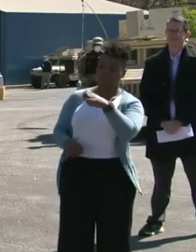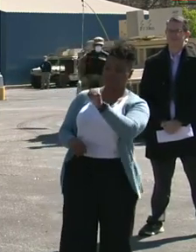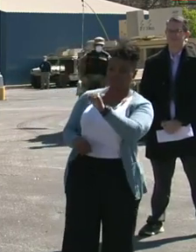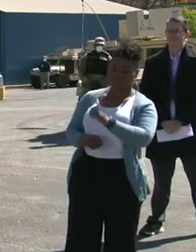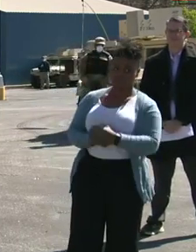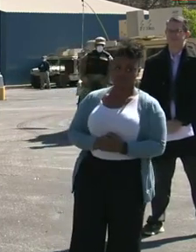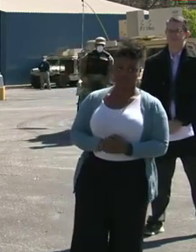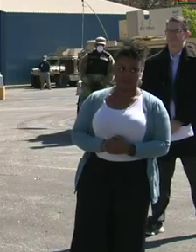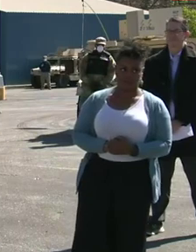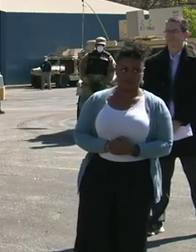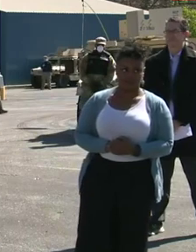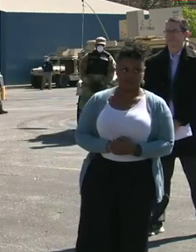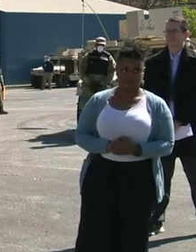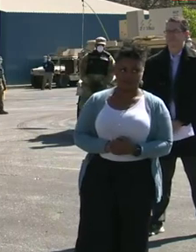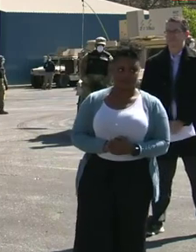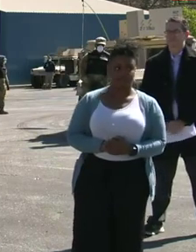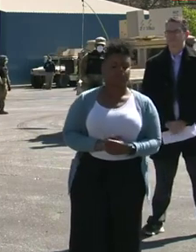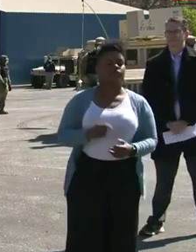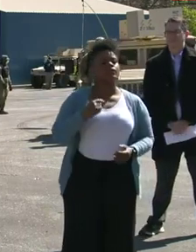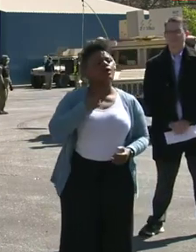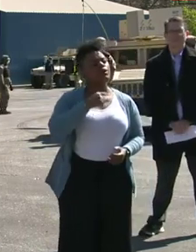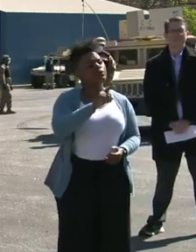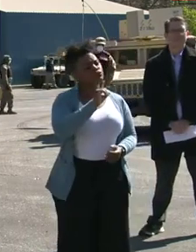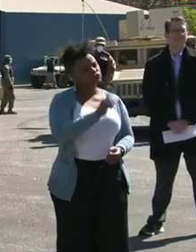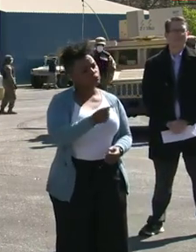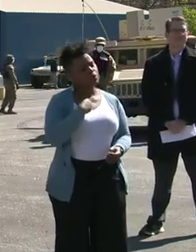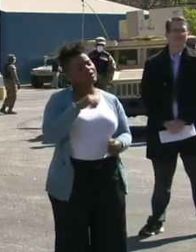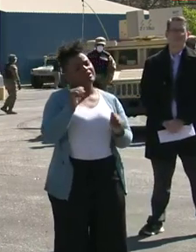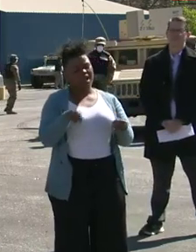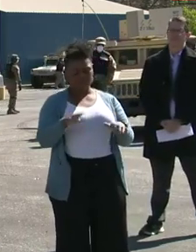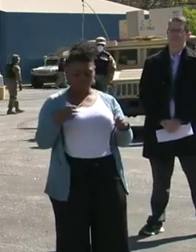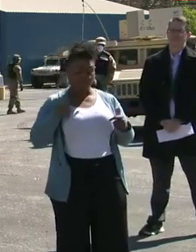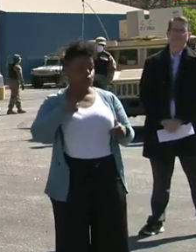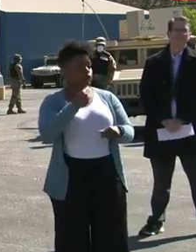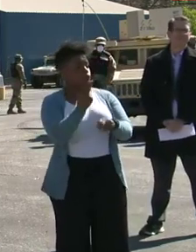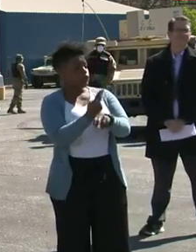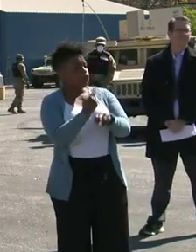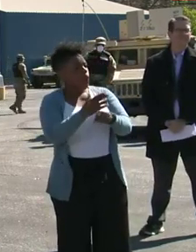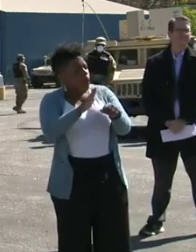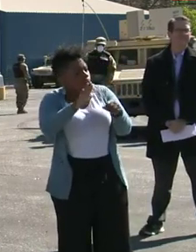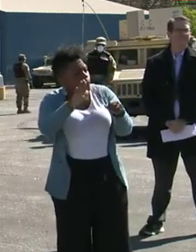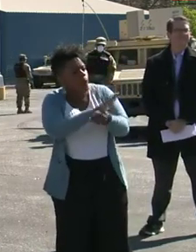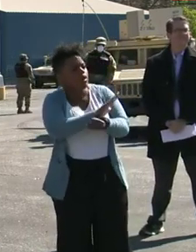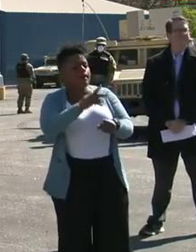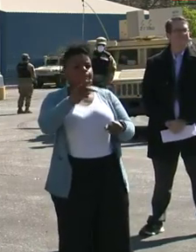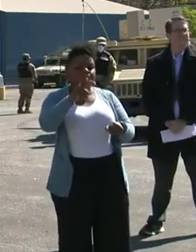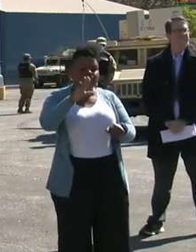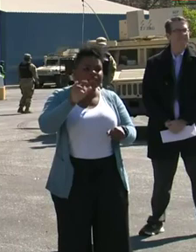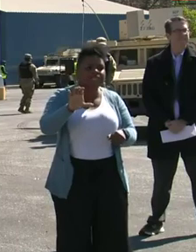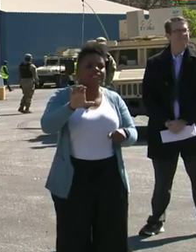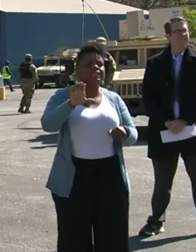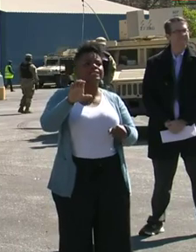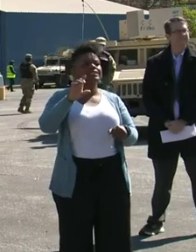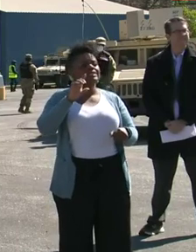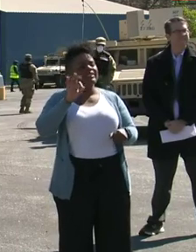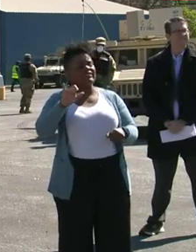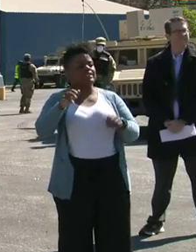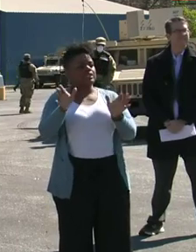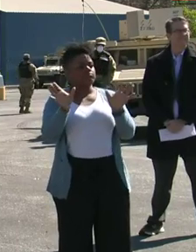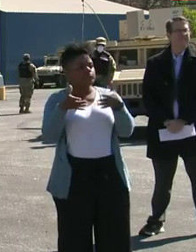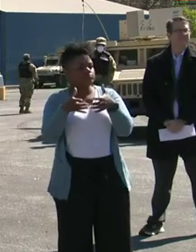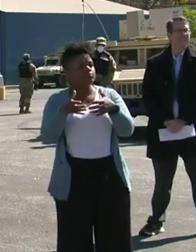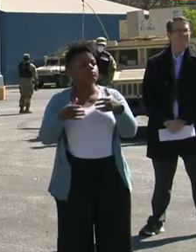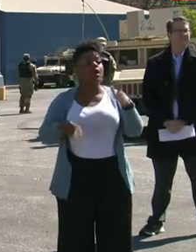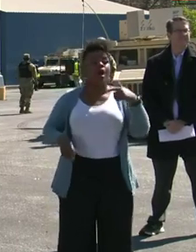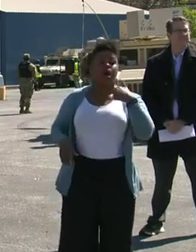I'm sure that we can. We're using our whole public safety cluster. But I'll confirm that with our team. Well, can you? Because I'm hearing that